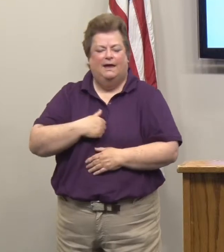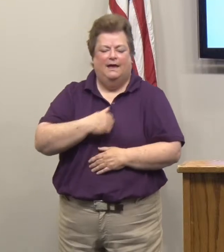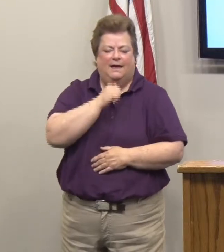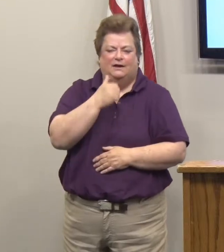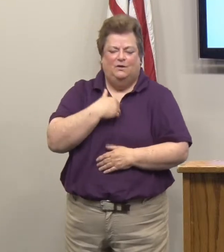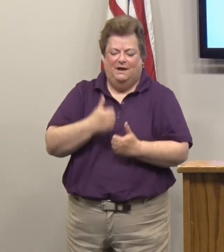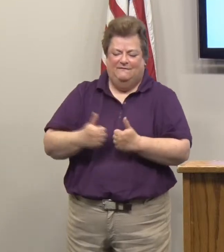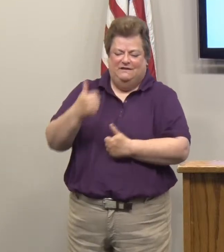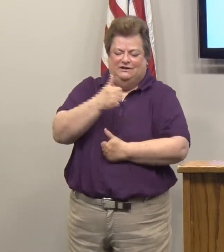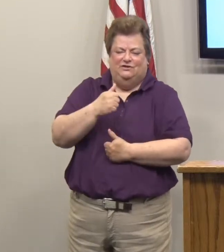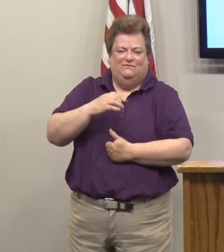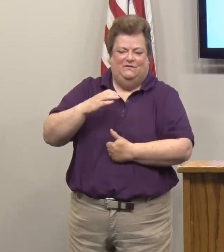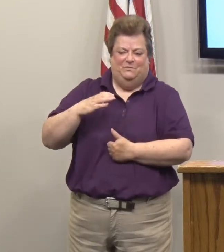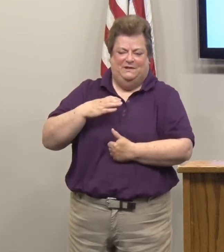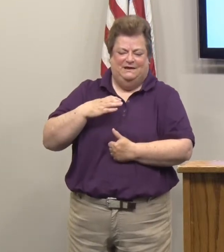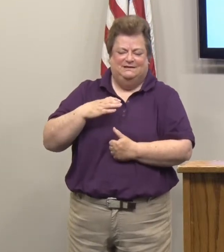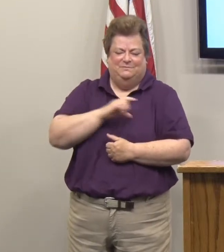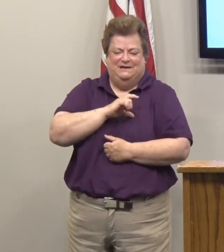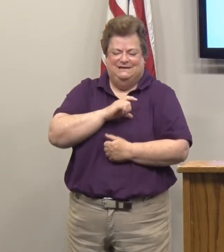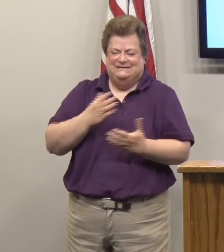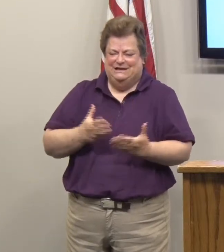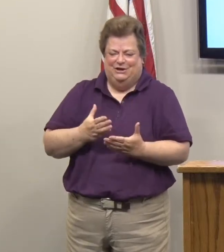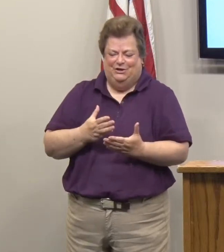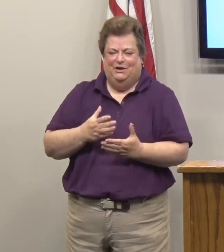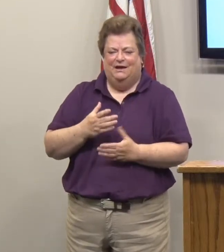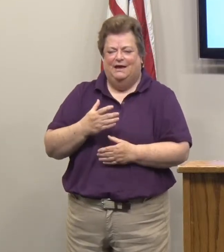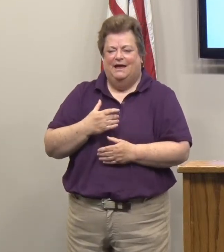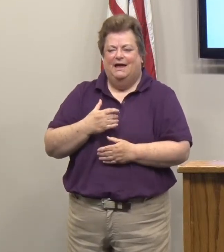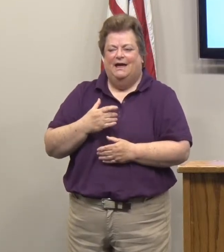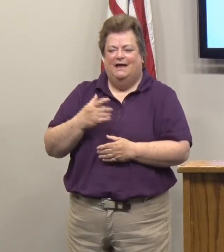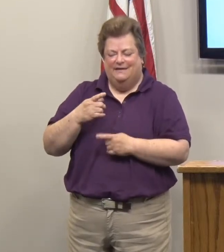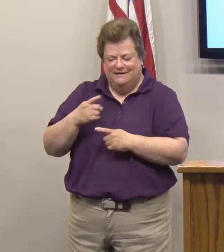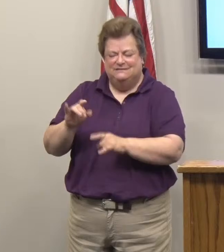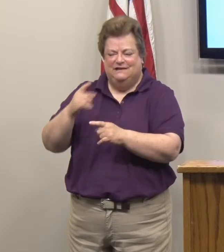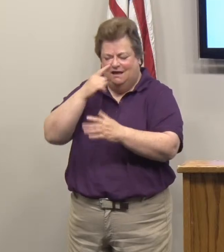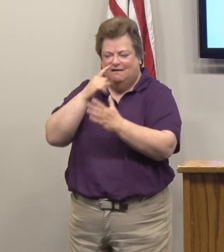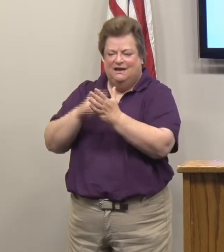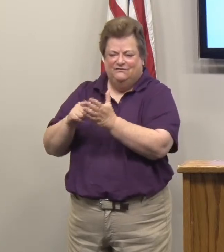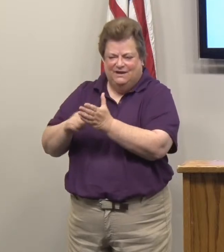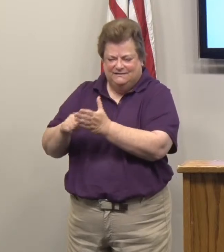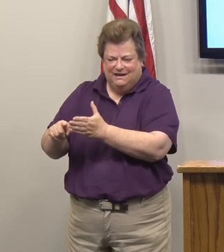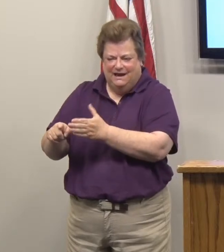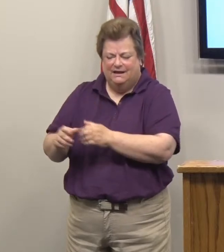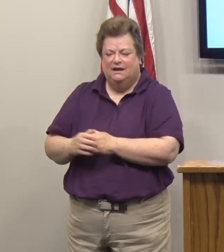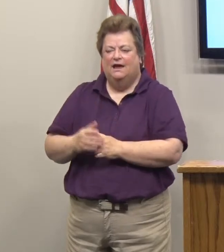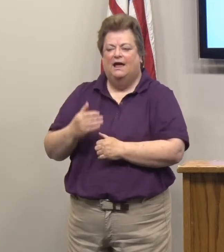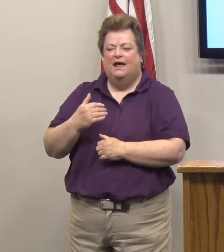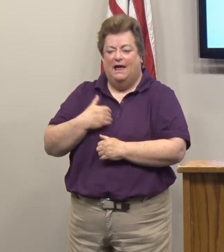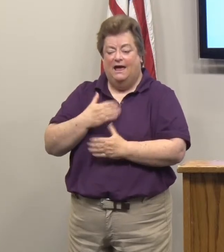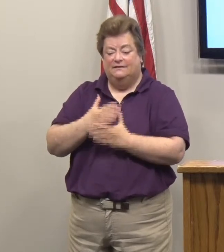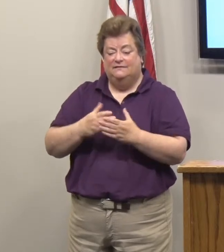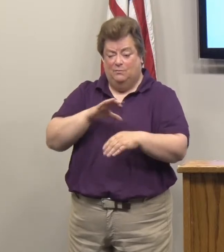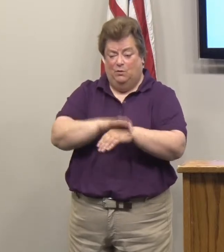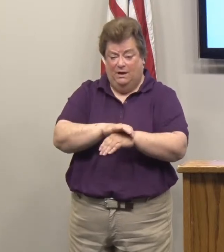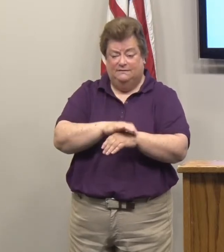property destruction? Last night, Lynn? At all, and since the